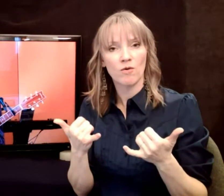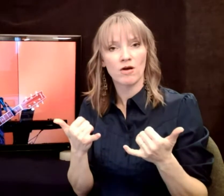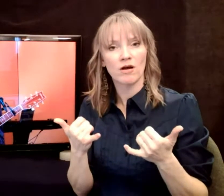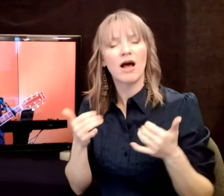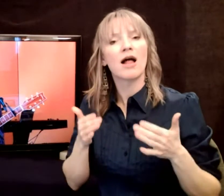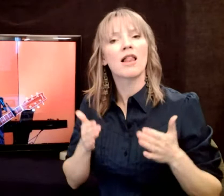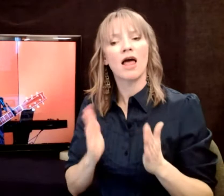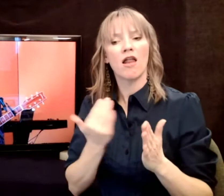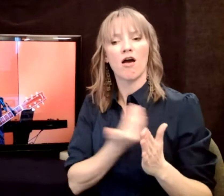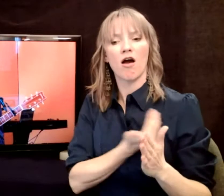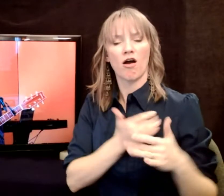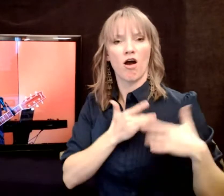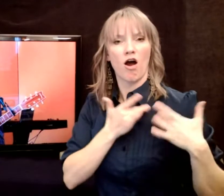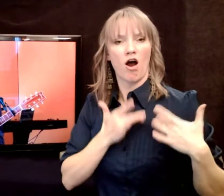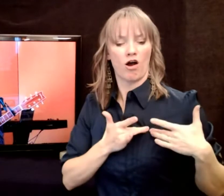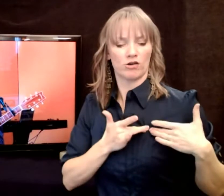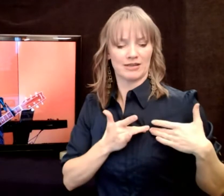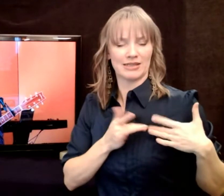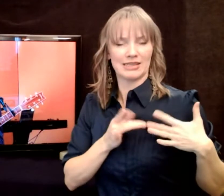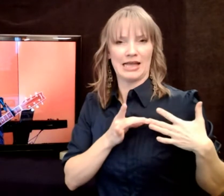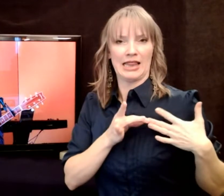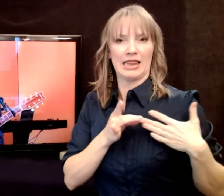May we let our hearts lead us.